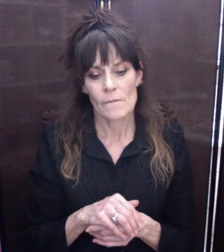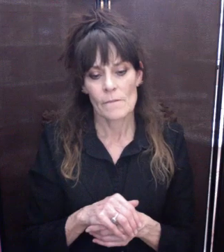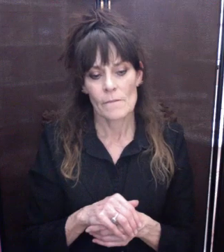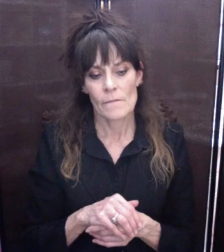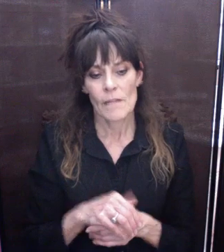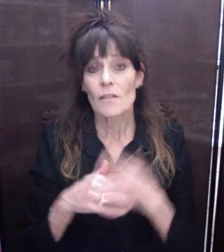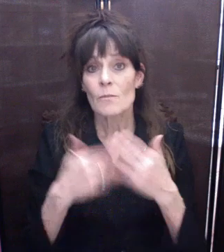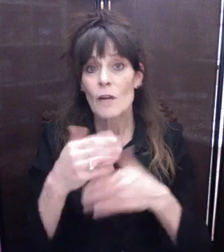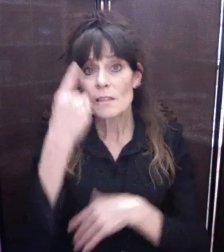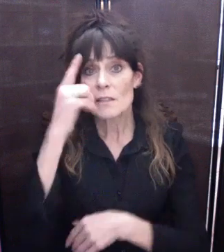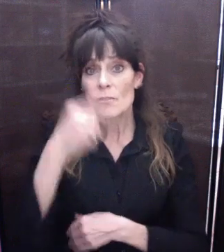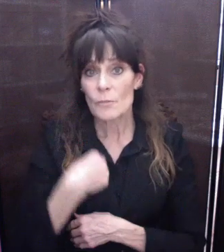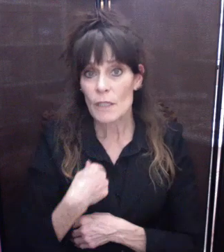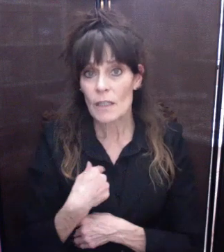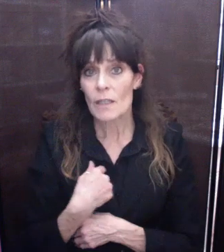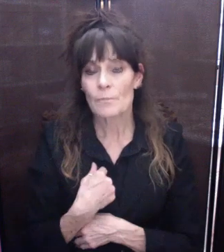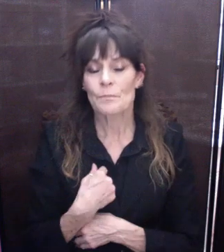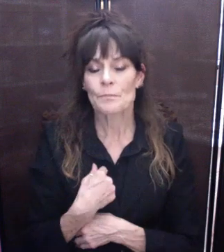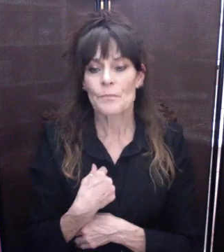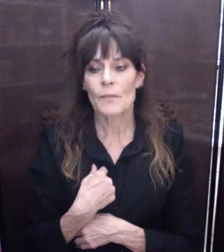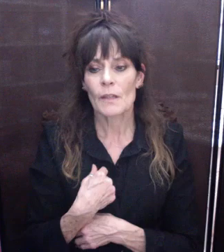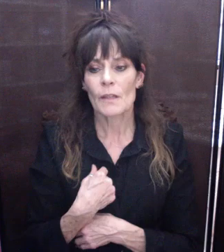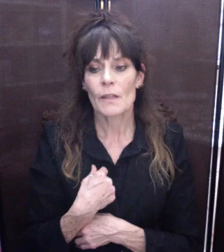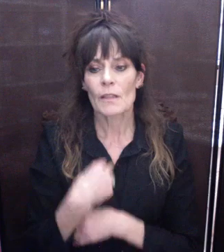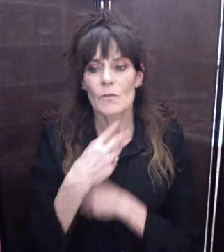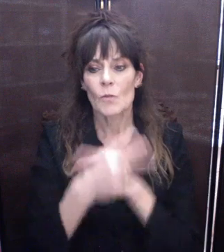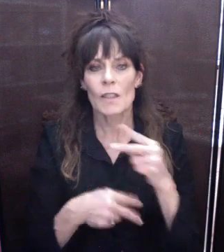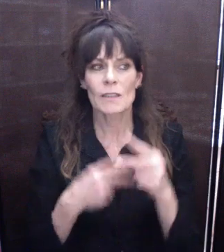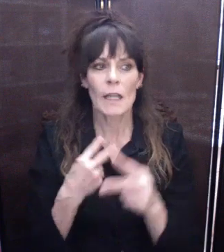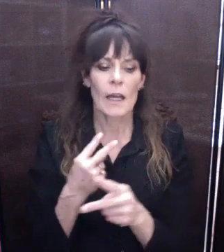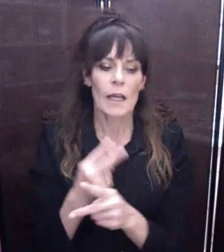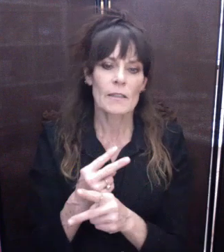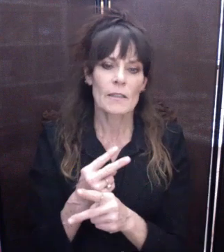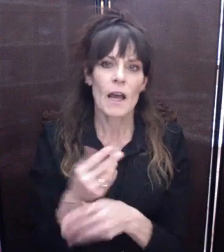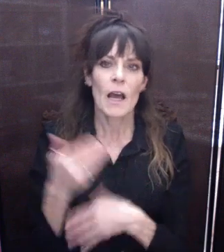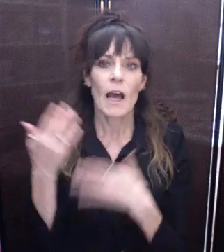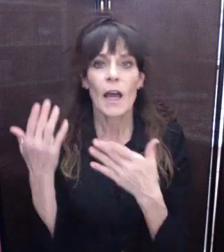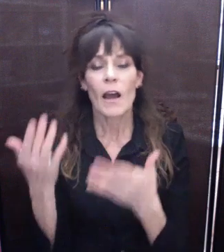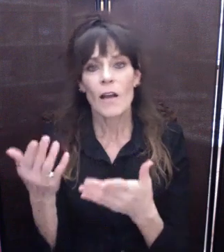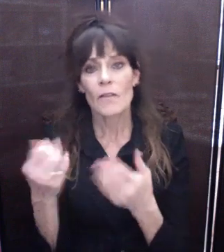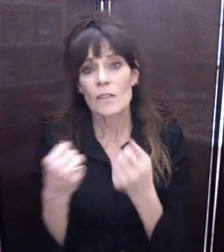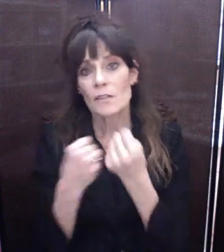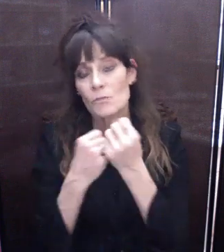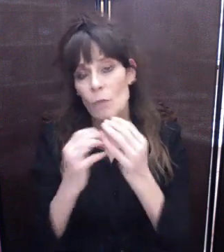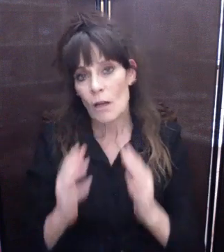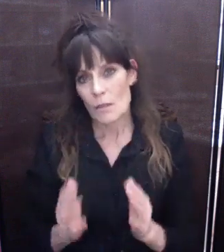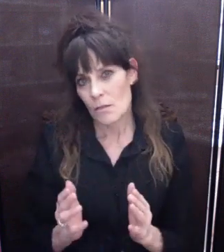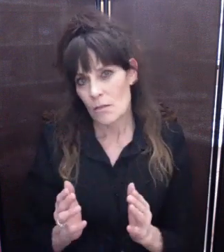process for me is one in which I offer as a sponsor